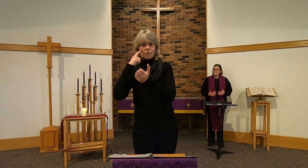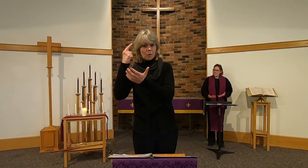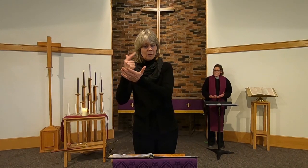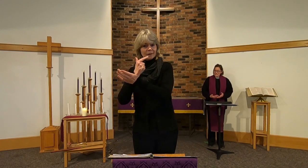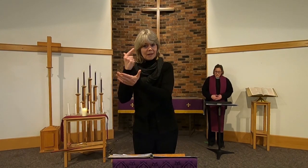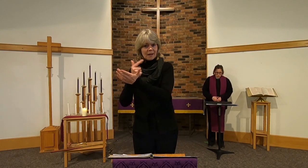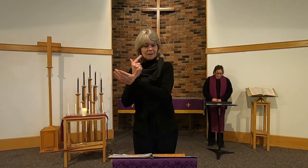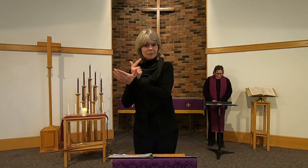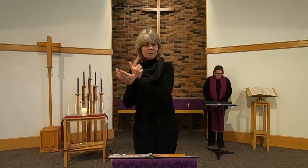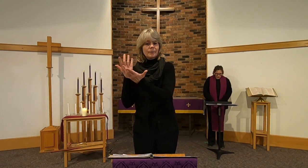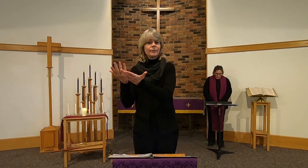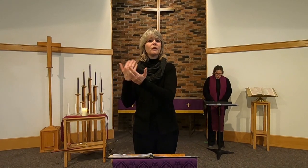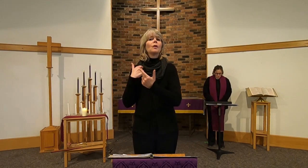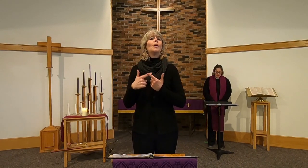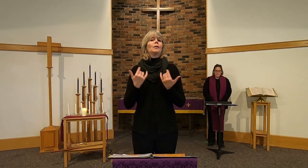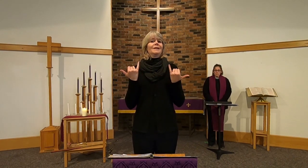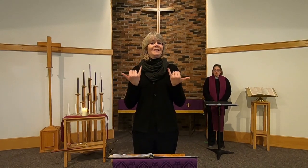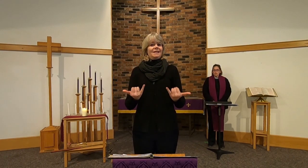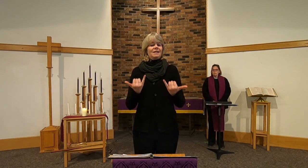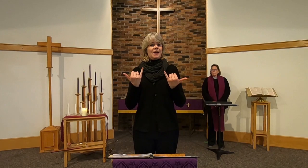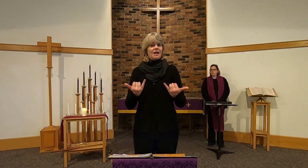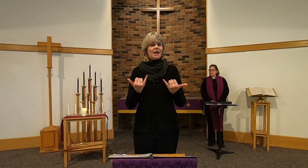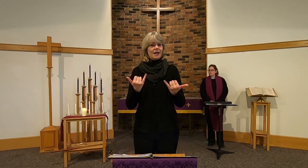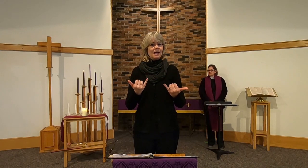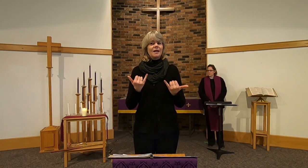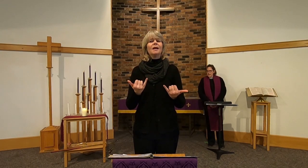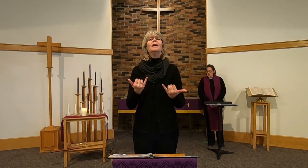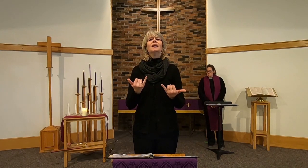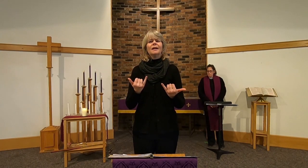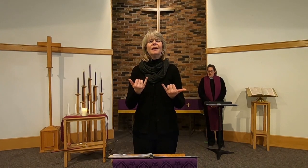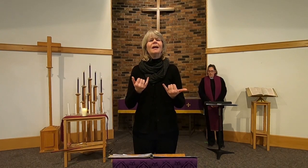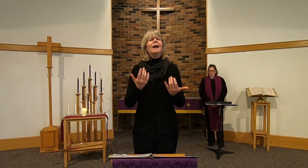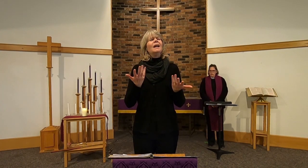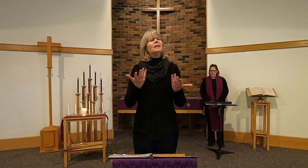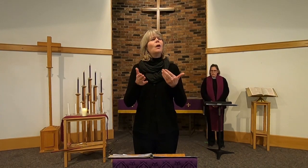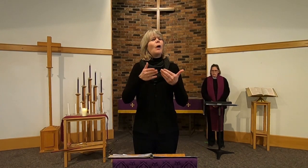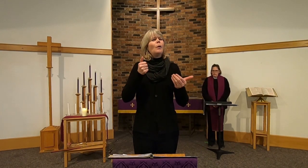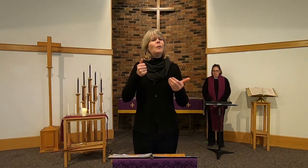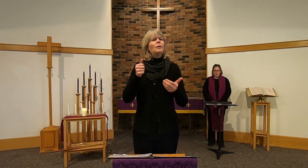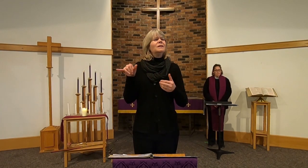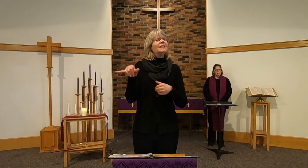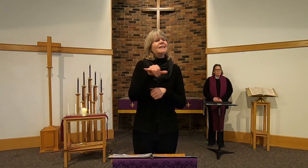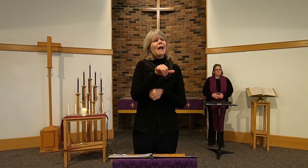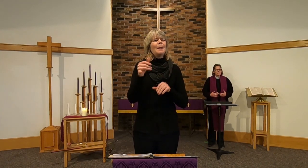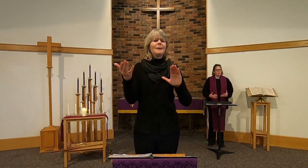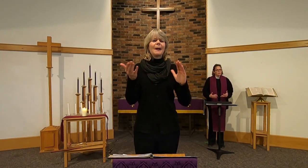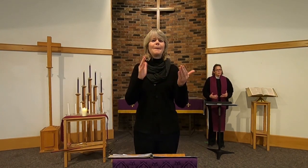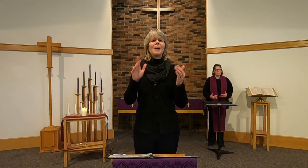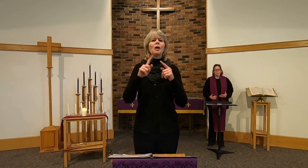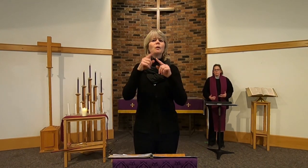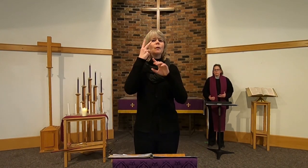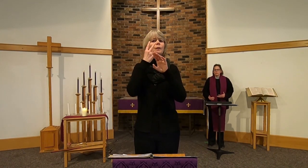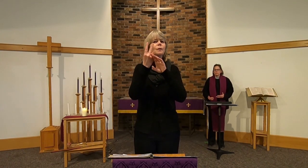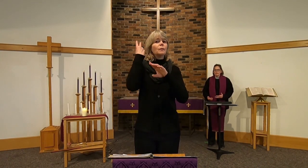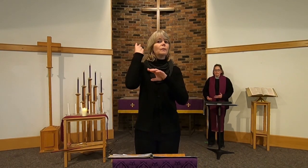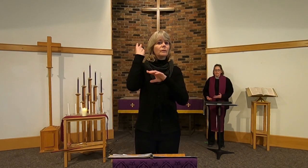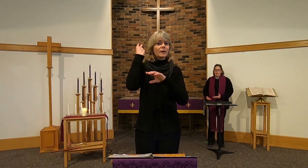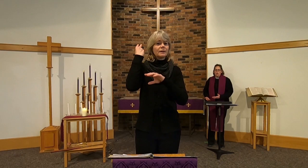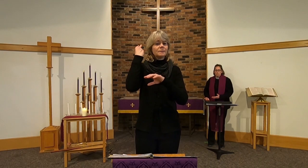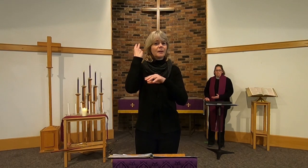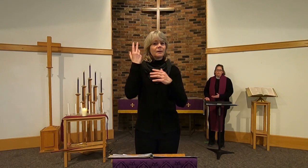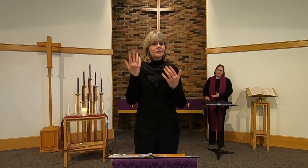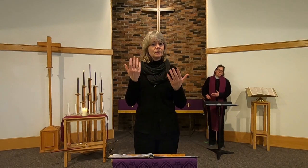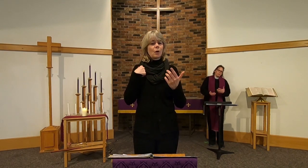So today's story in the gospel is a little bit like a flashback because today we're in chapter